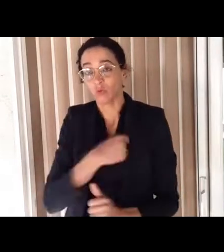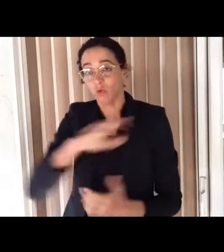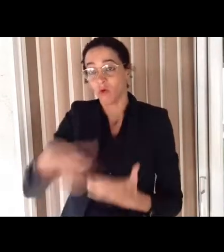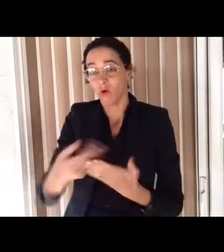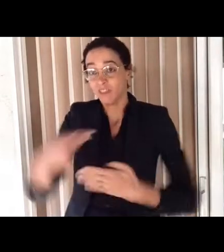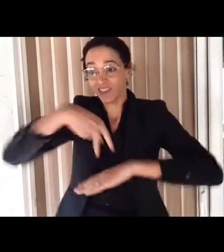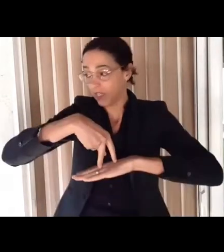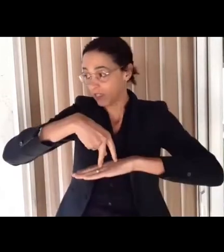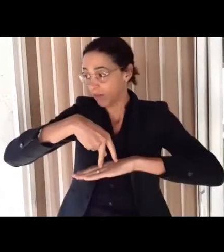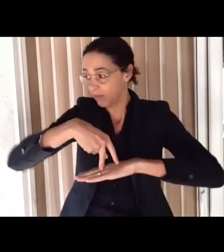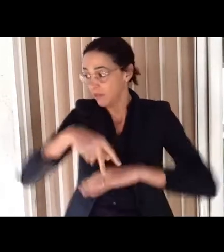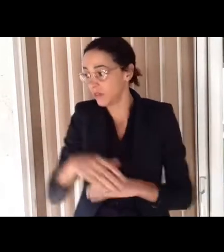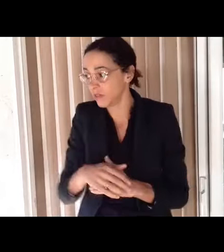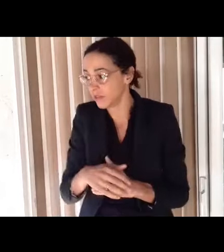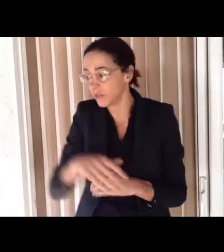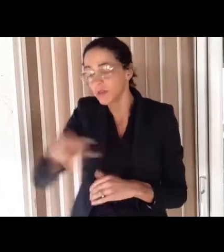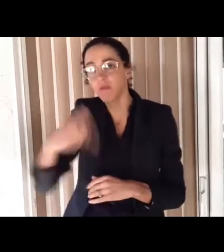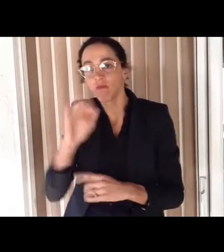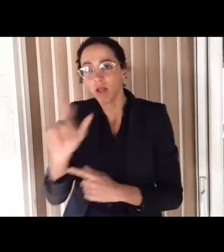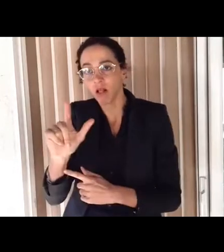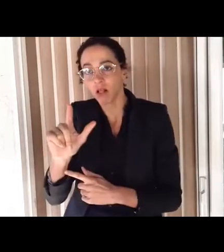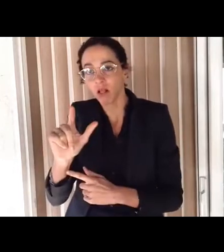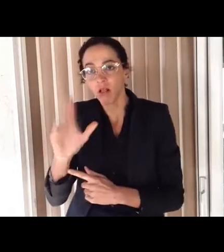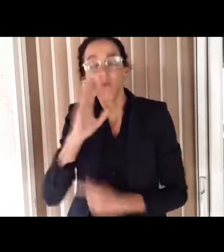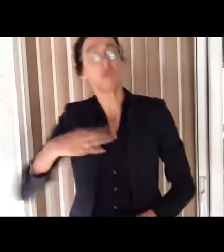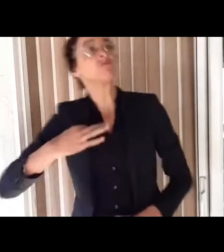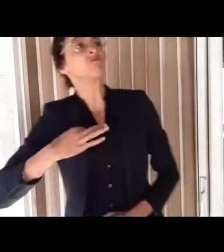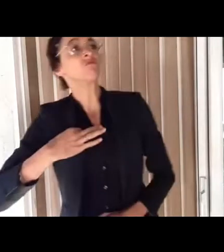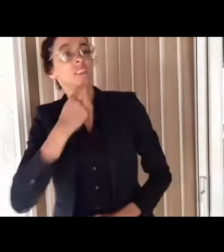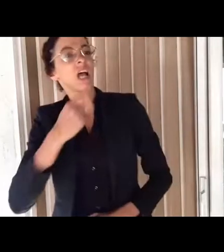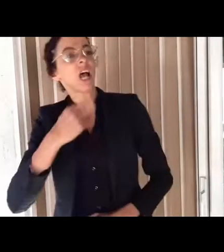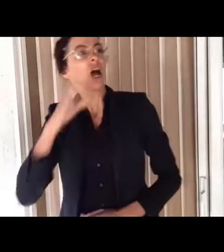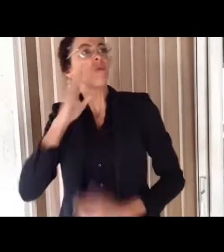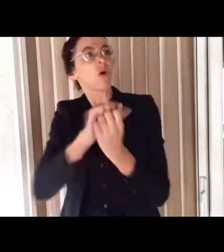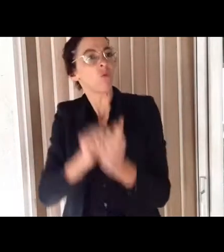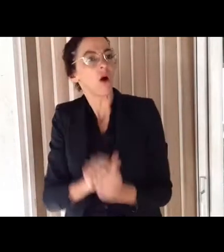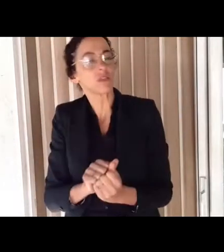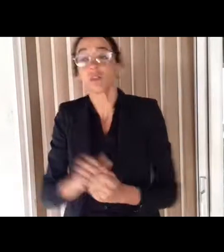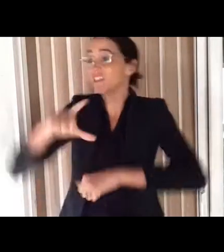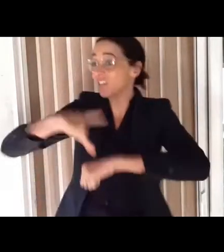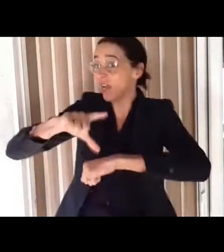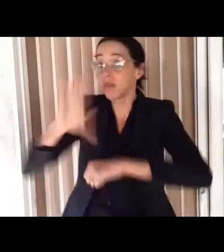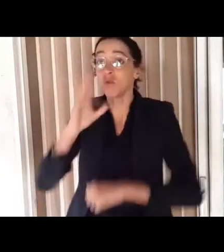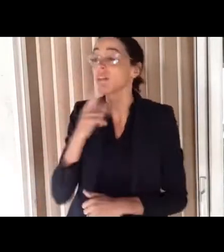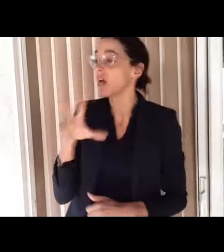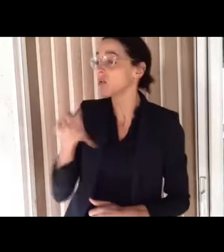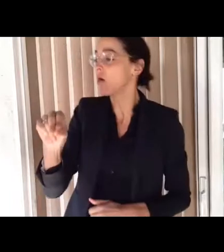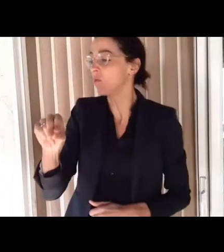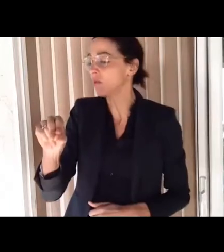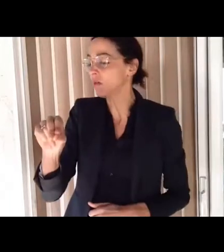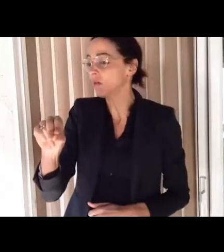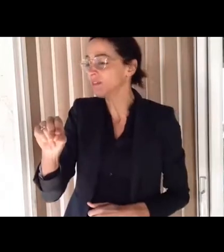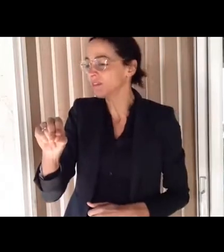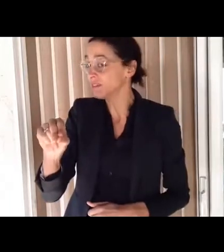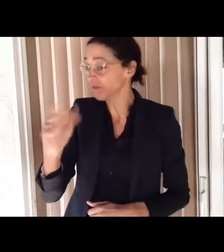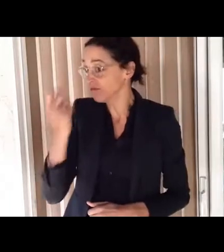probably would say, "I'll wash." And Danny would say, "No."